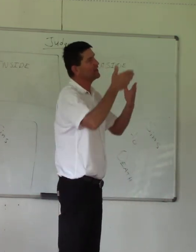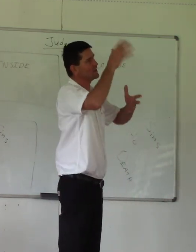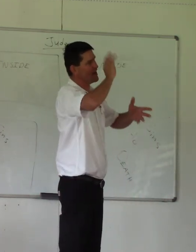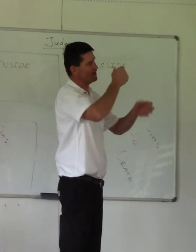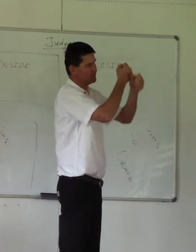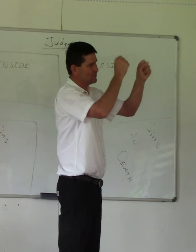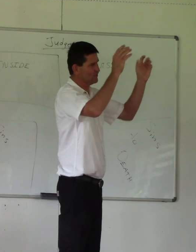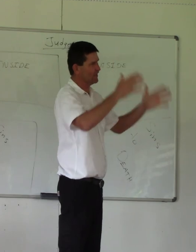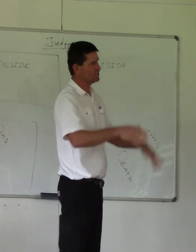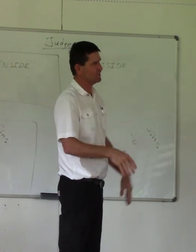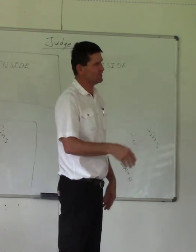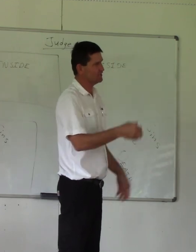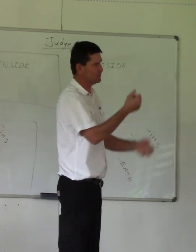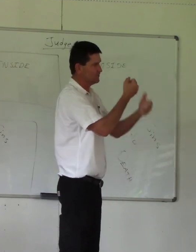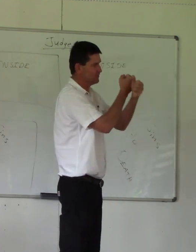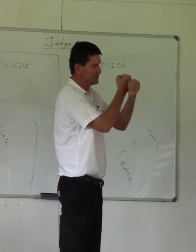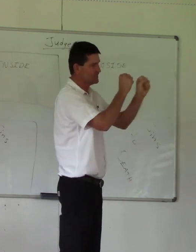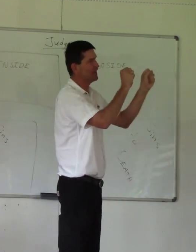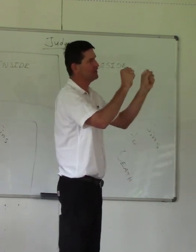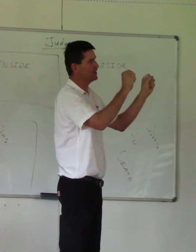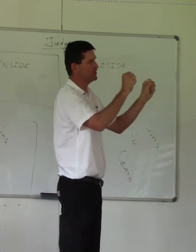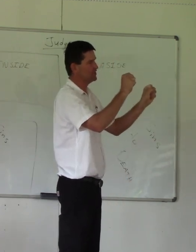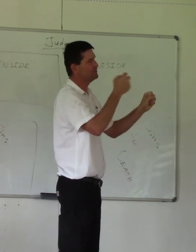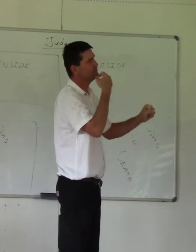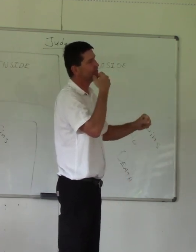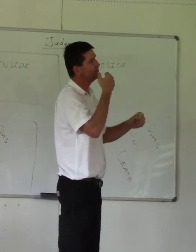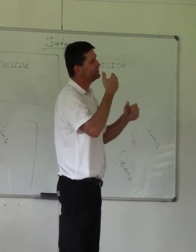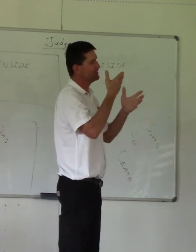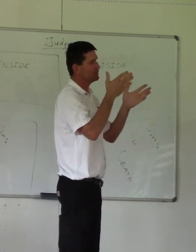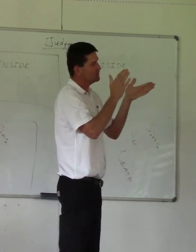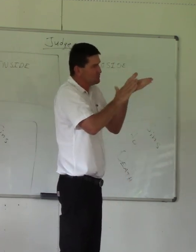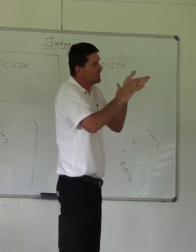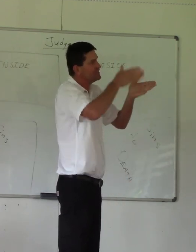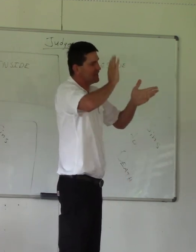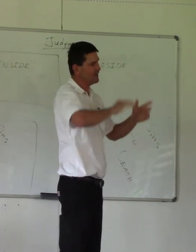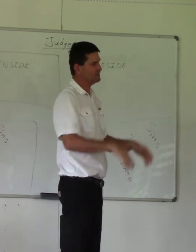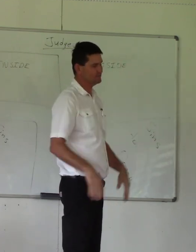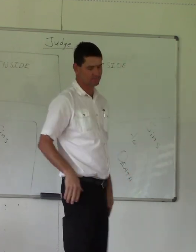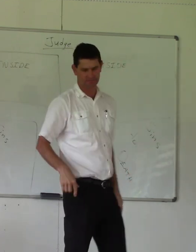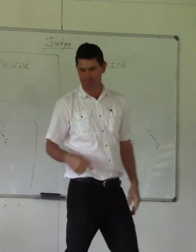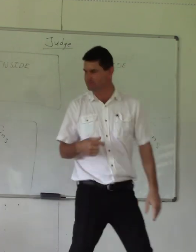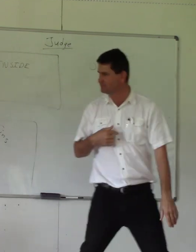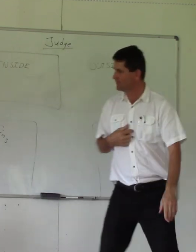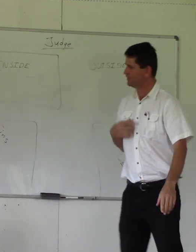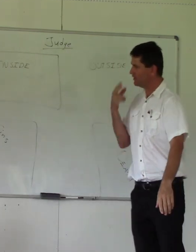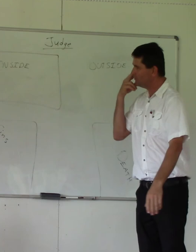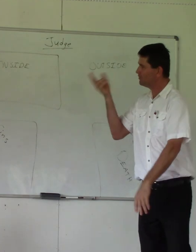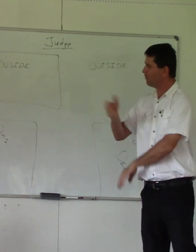Thank God, salvation. Salvation. Good. Praising God.